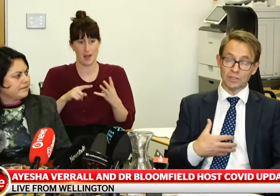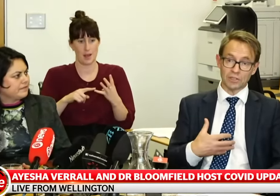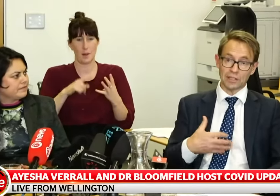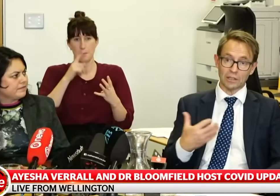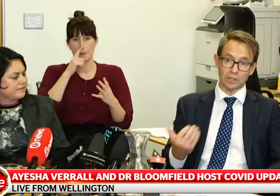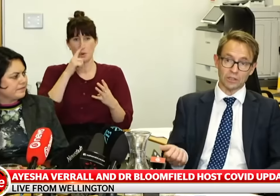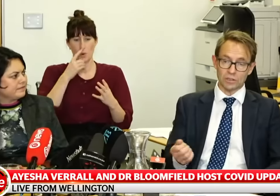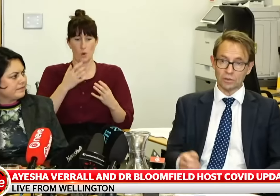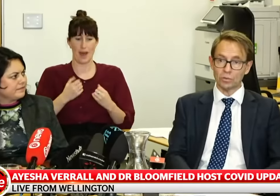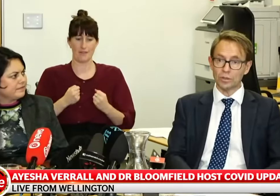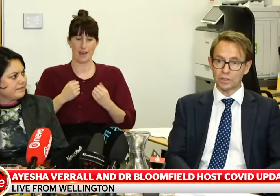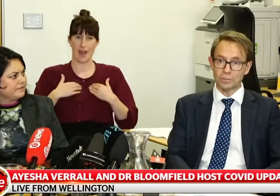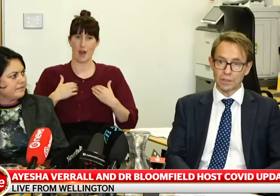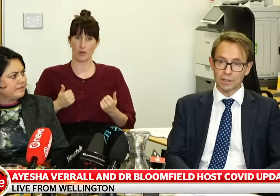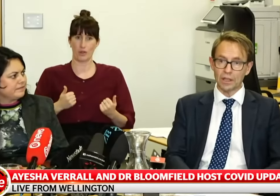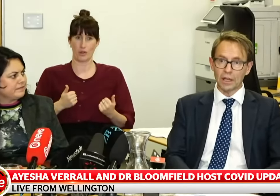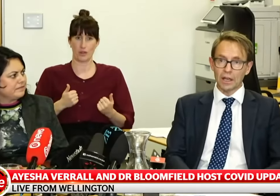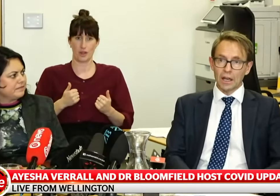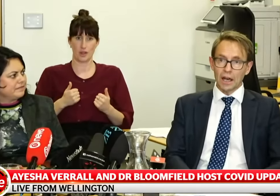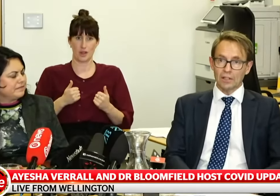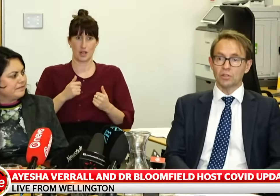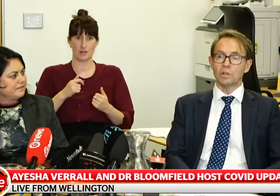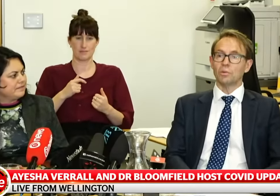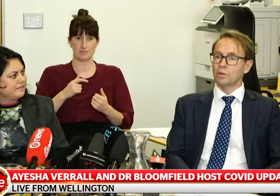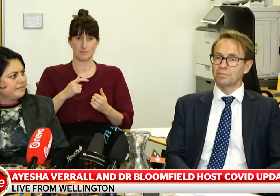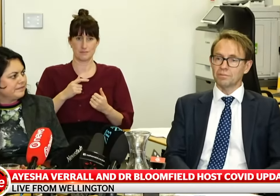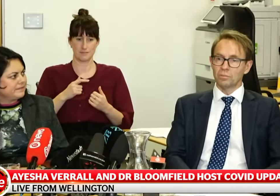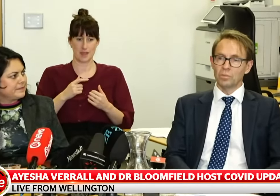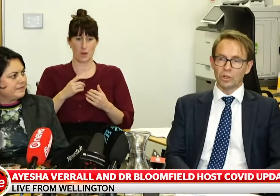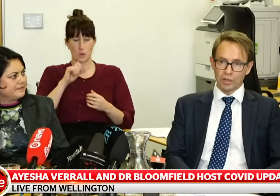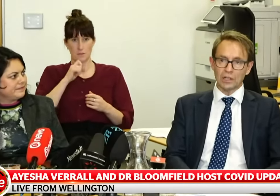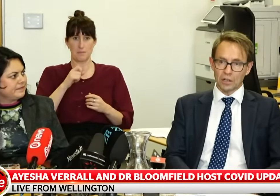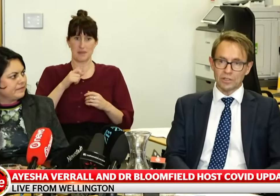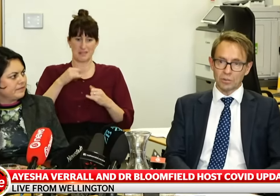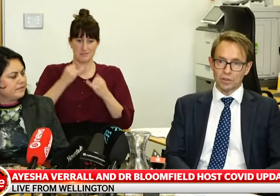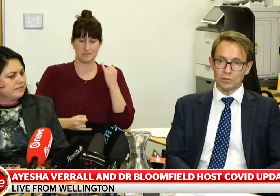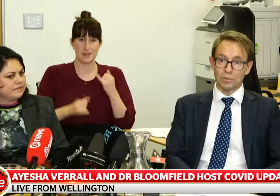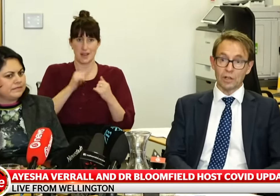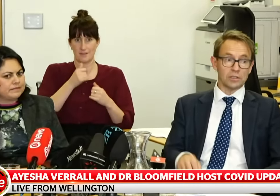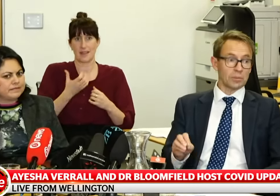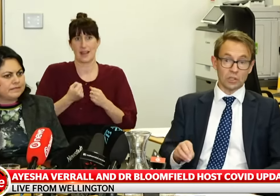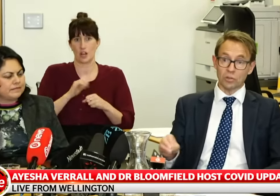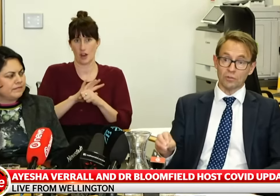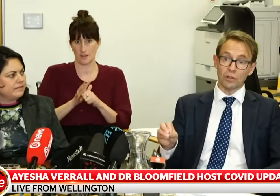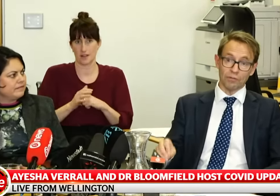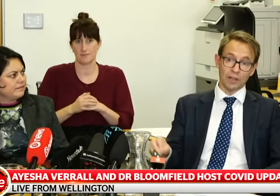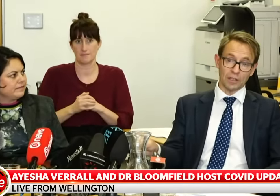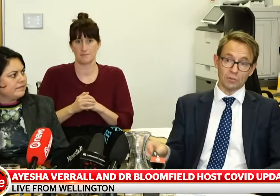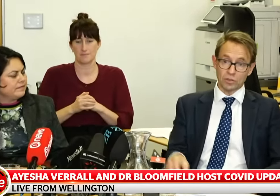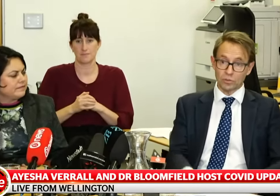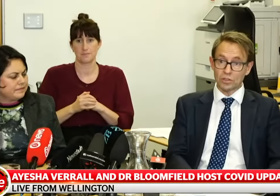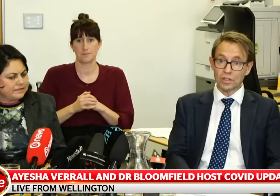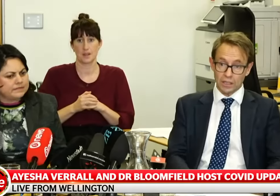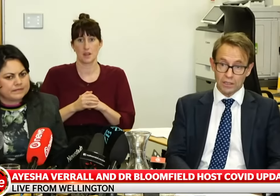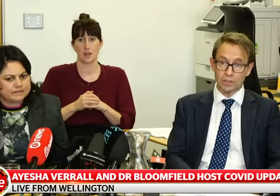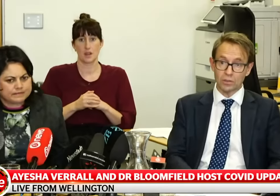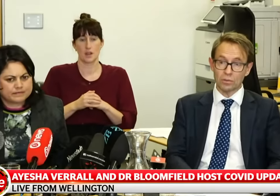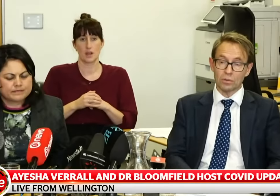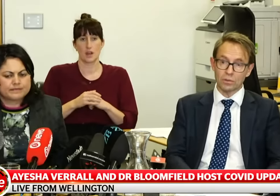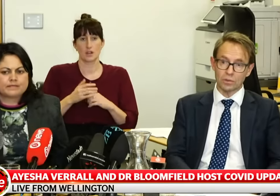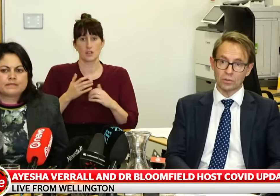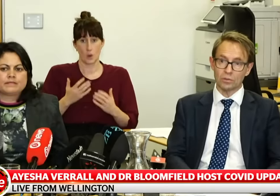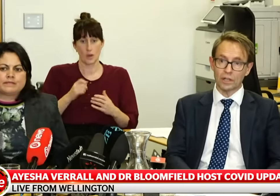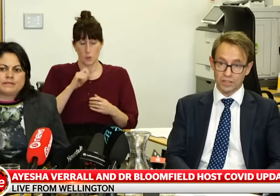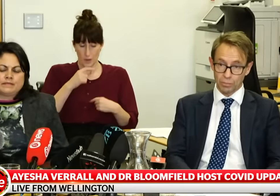with pre-existing conditions or with a disability. So we will work really closely with those providers to make sure they've got the funding and resources they need